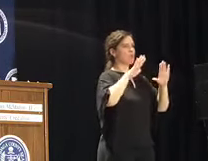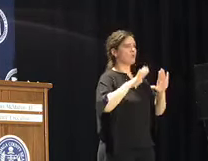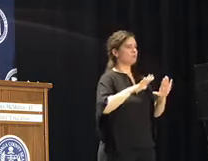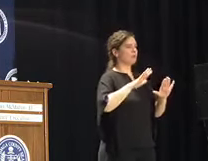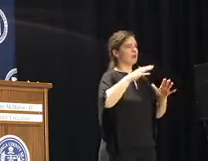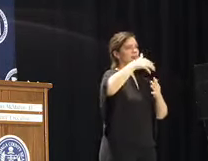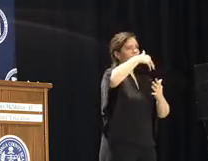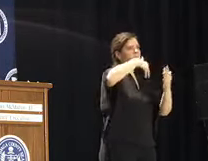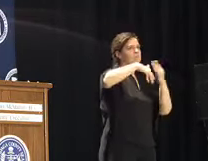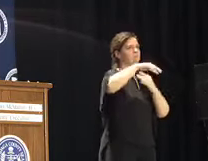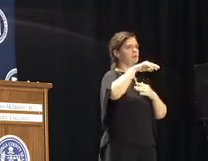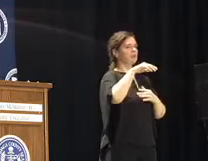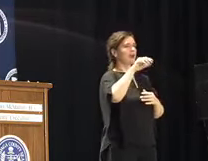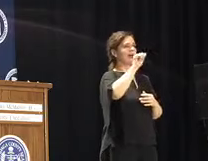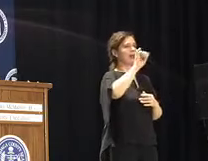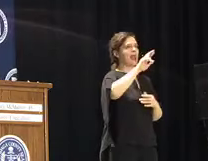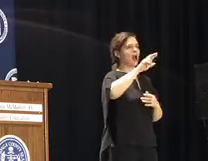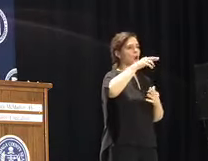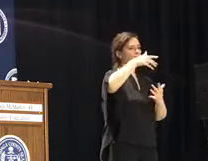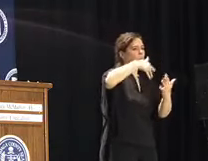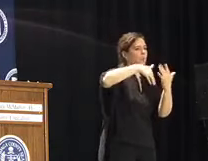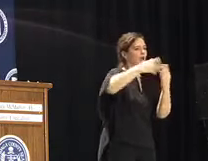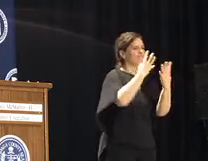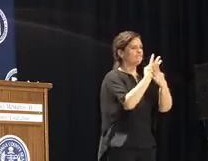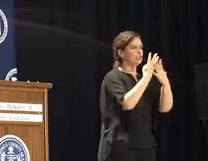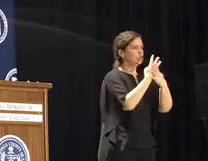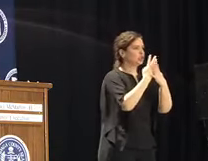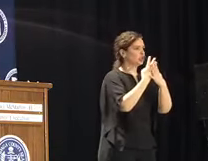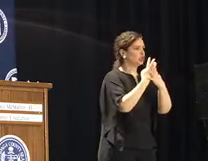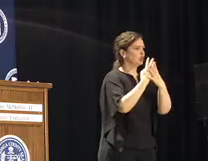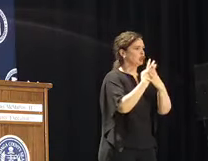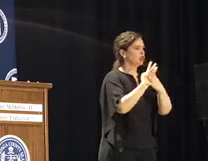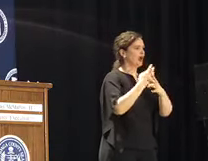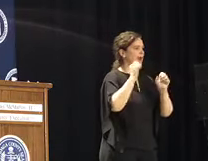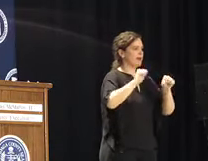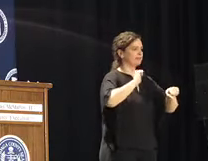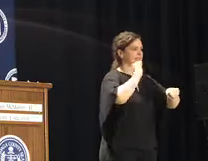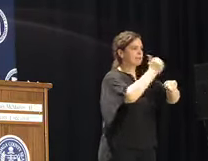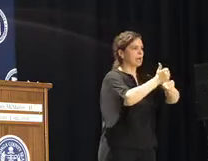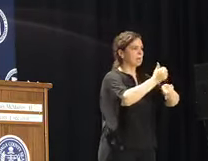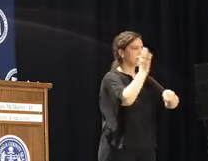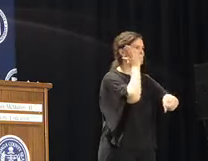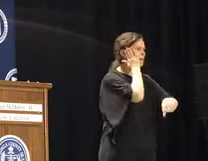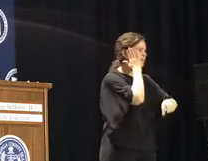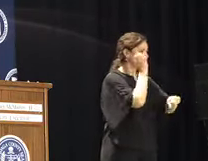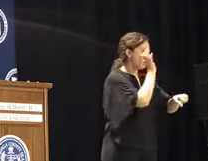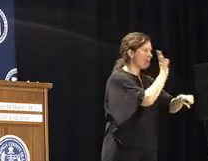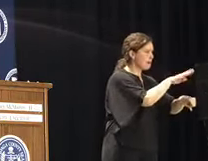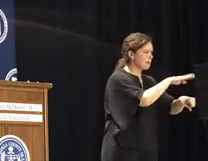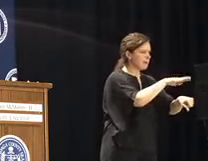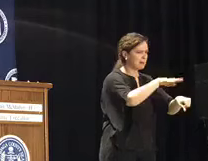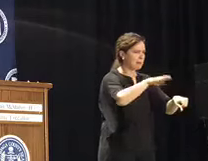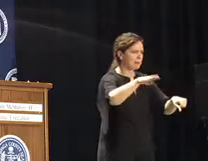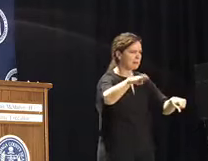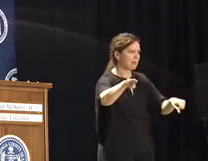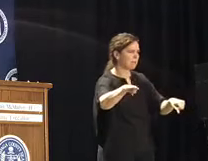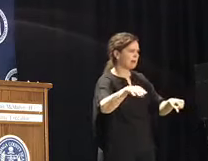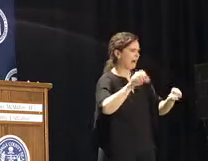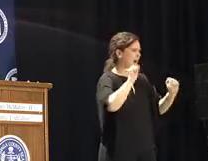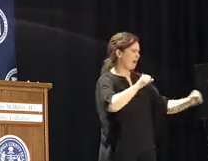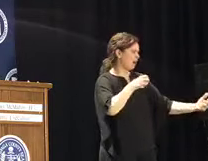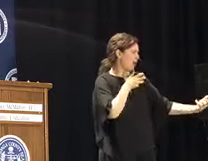in there, and certainly there will have to be some improvements made to it specific to needs of a hospital. But